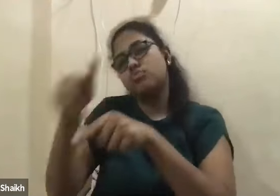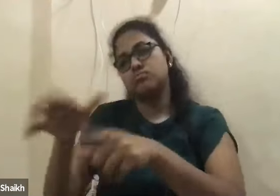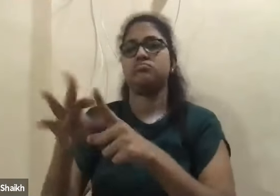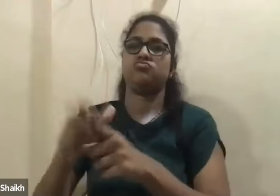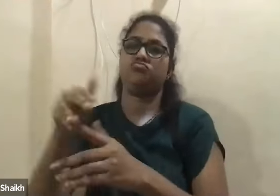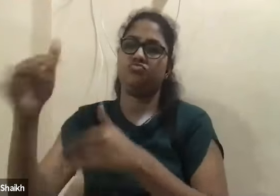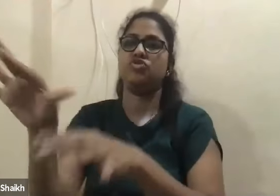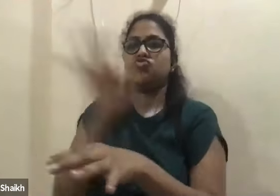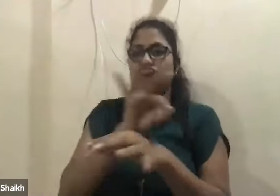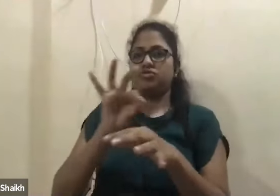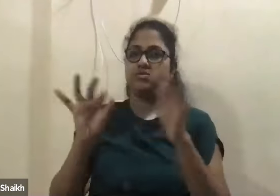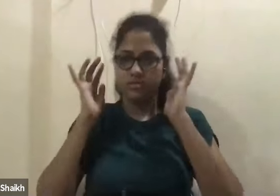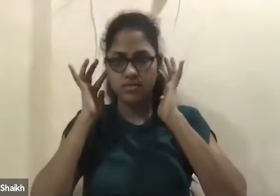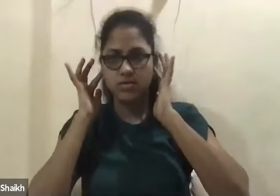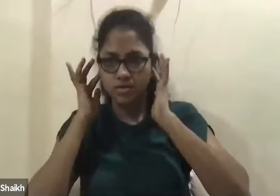Right, right.